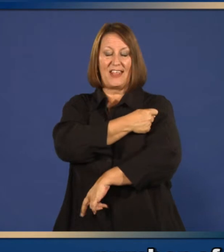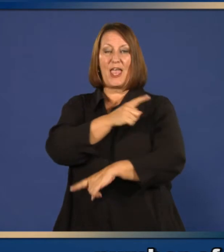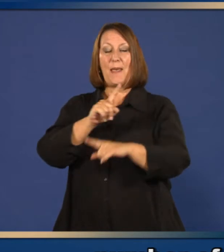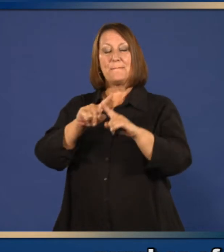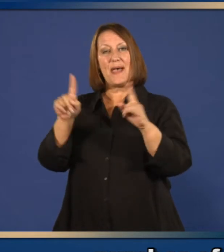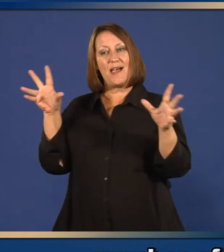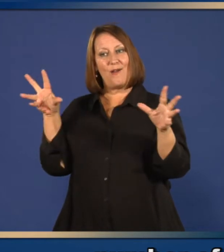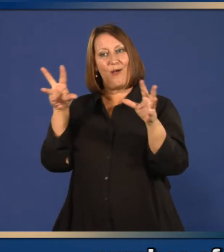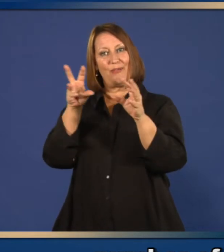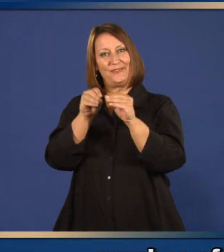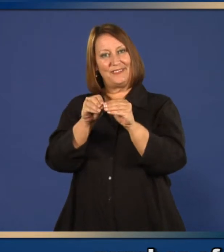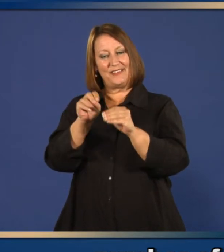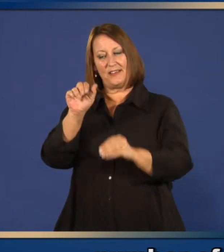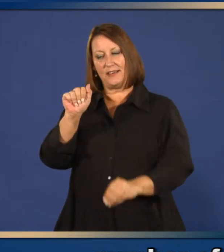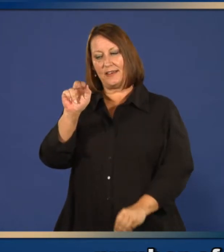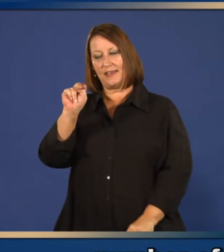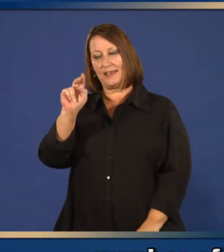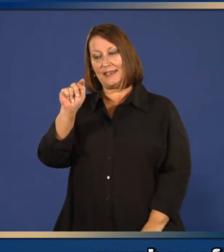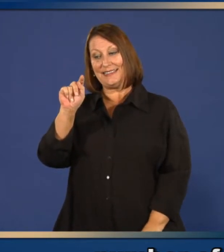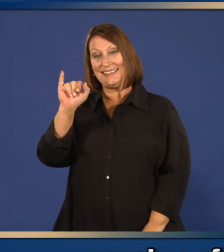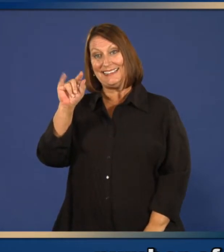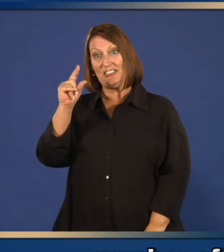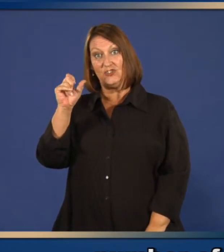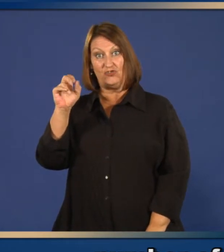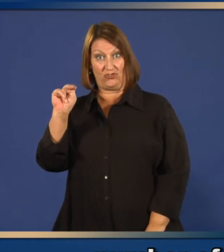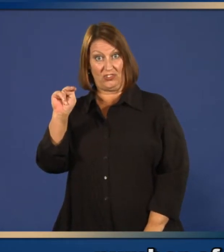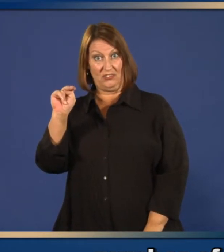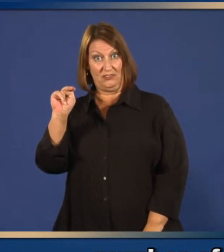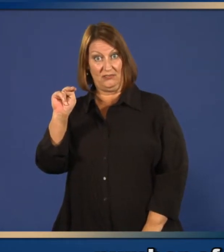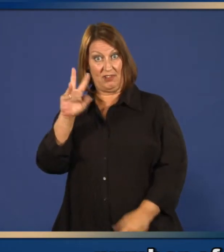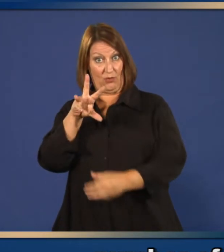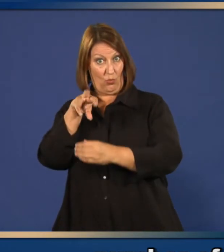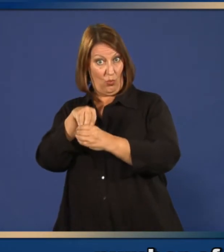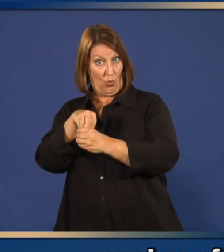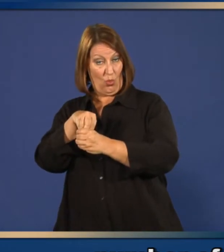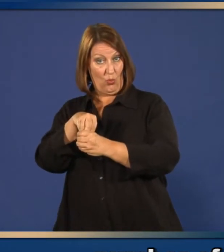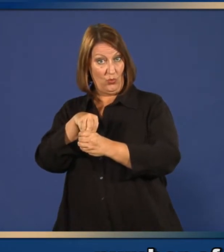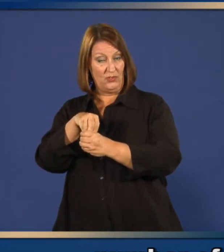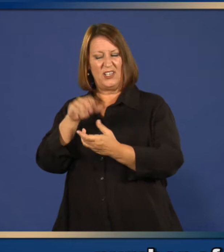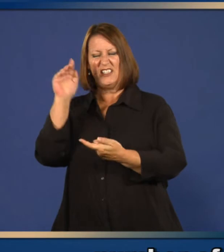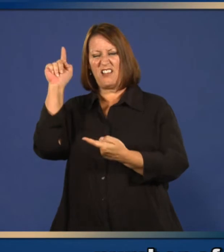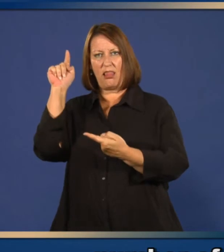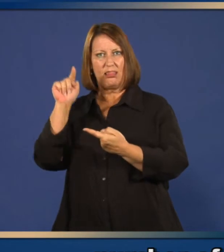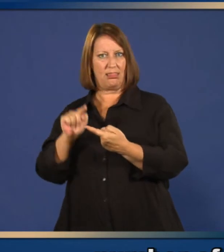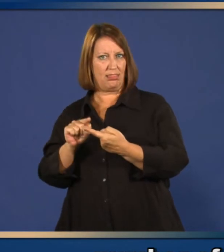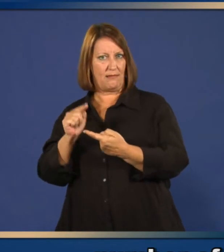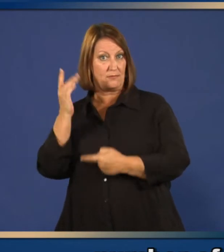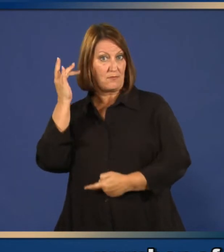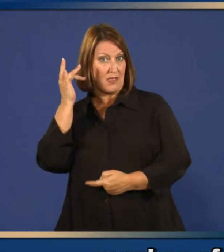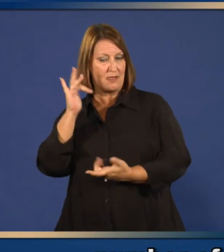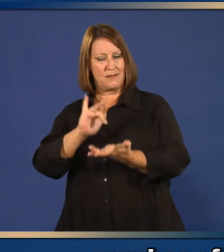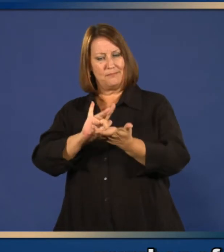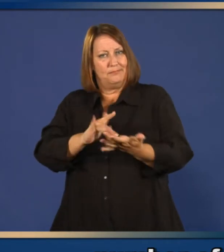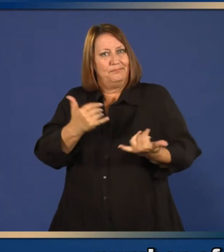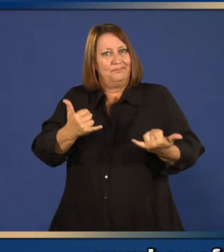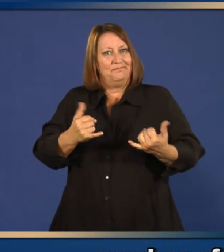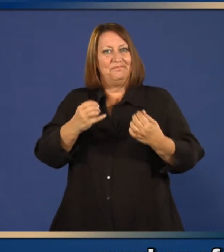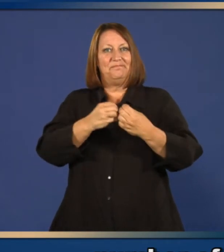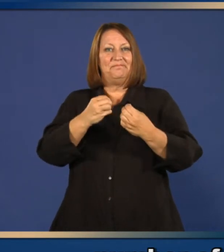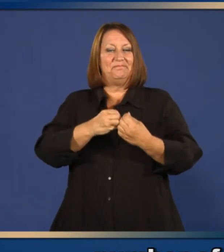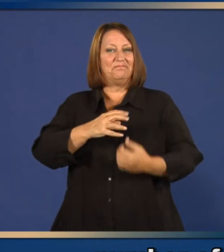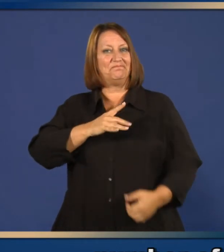is less because today's vaccines are more refined than older versions.